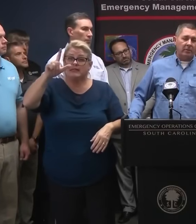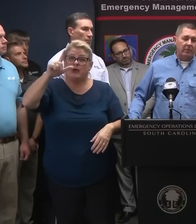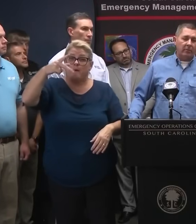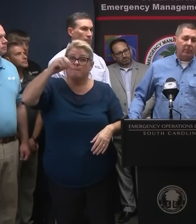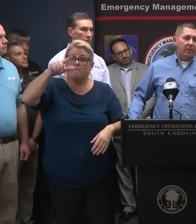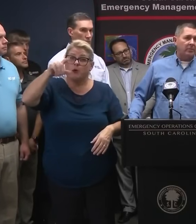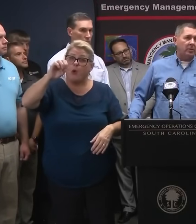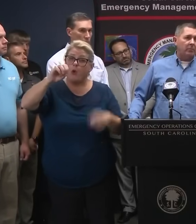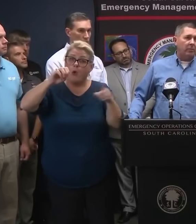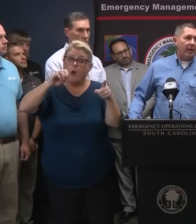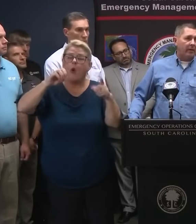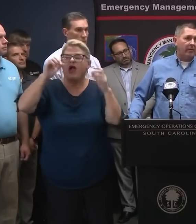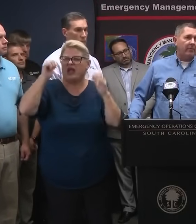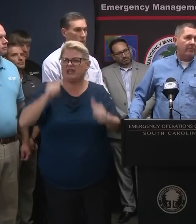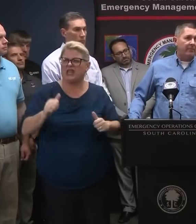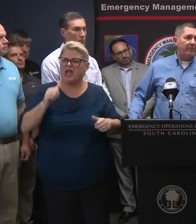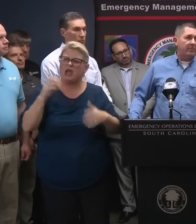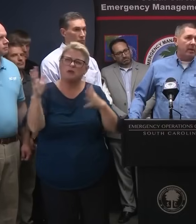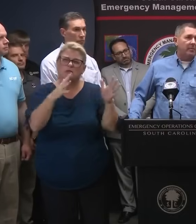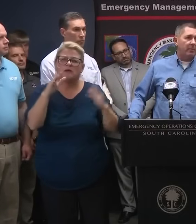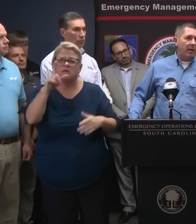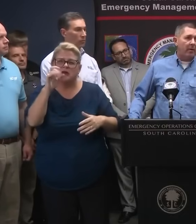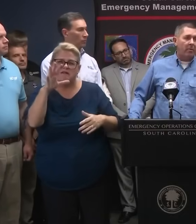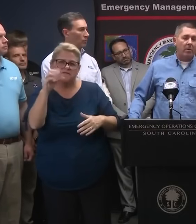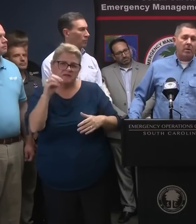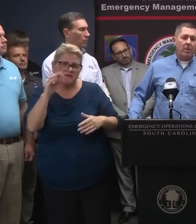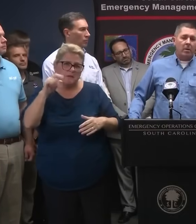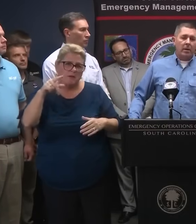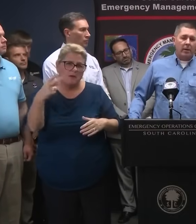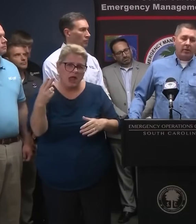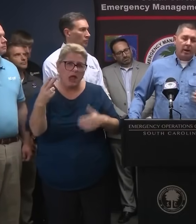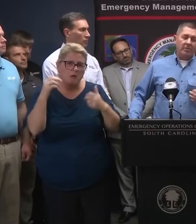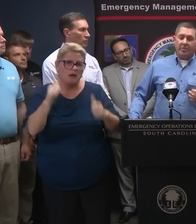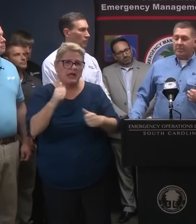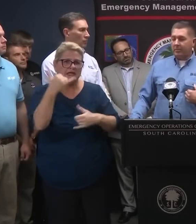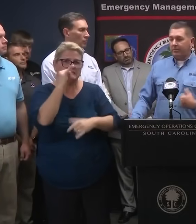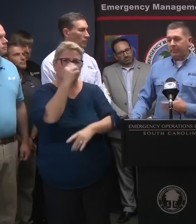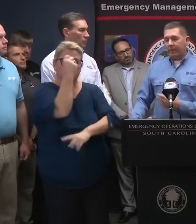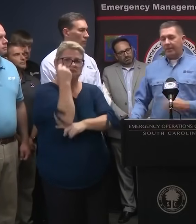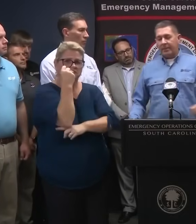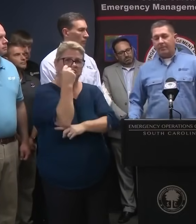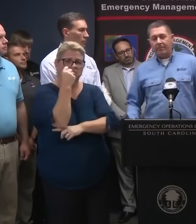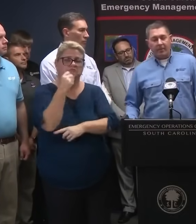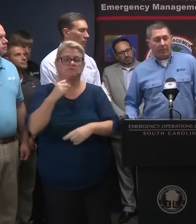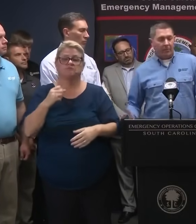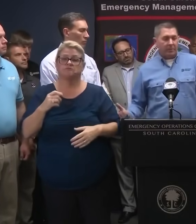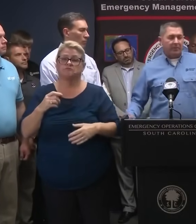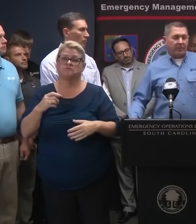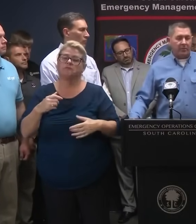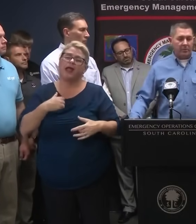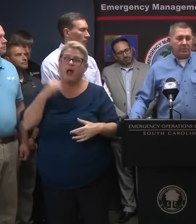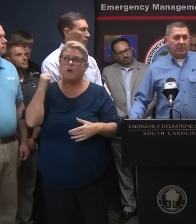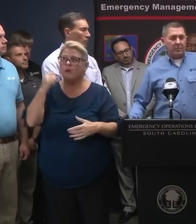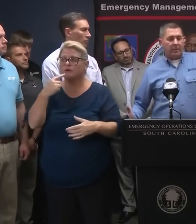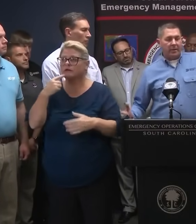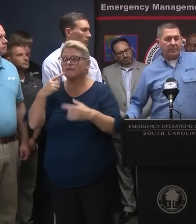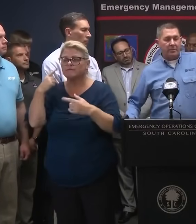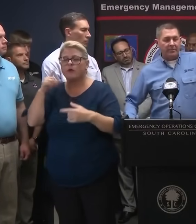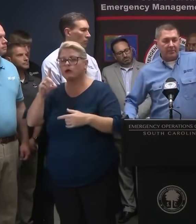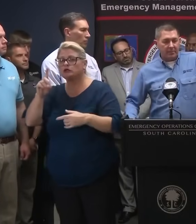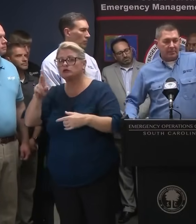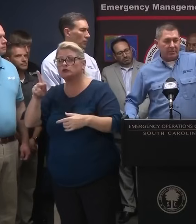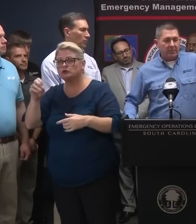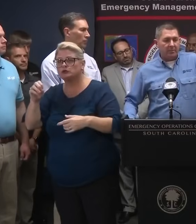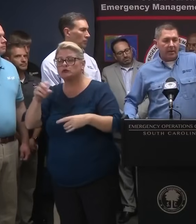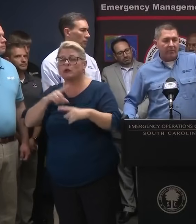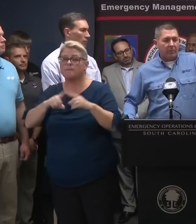are resilient of winds up to about 150 miles per hour. And on our system, as I won't speak for the Duke system, but I can speak